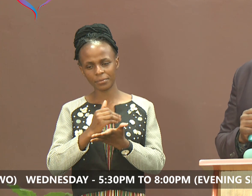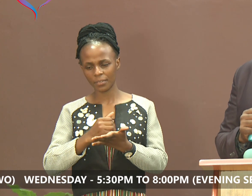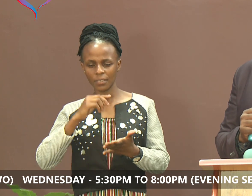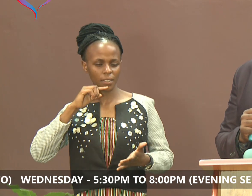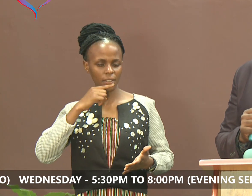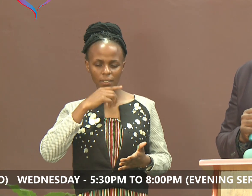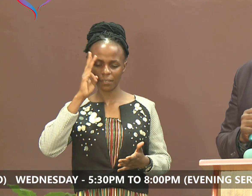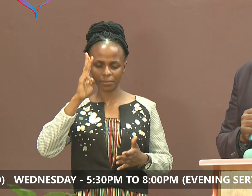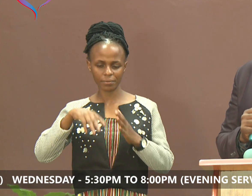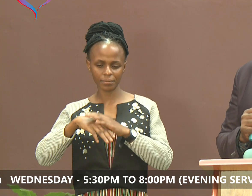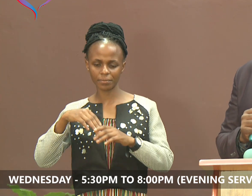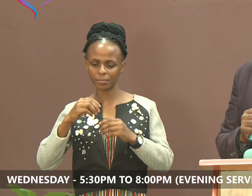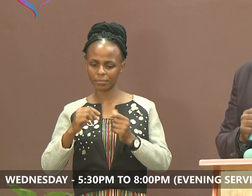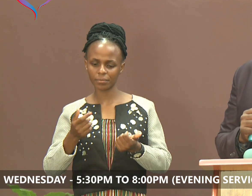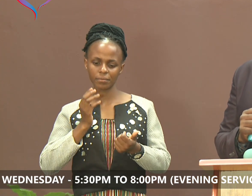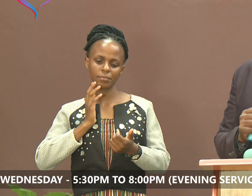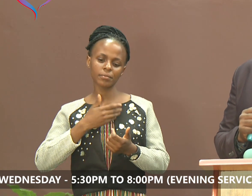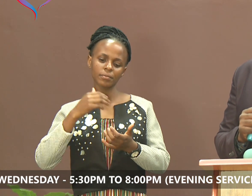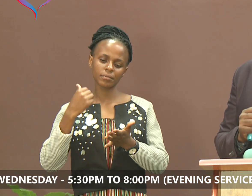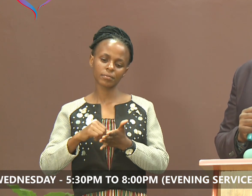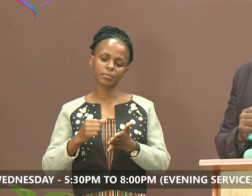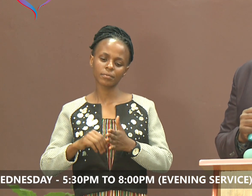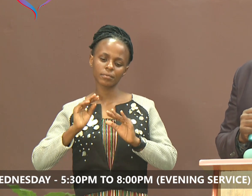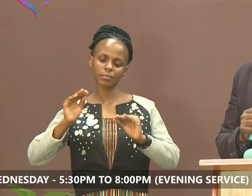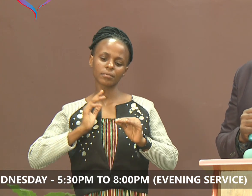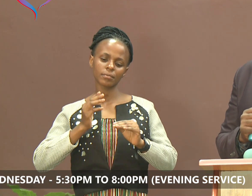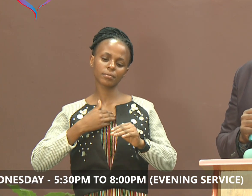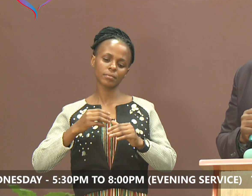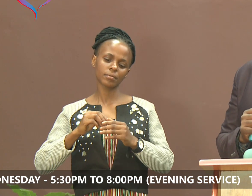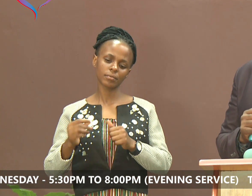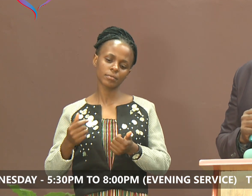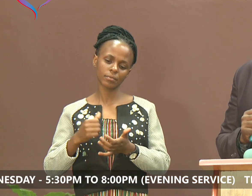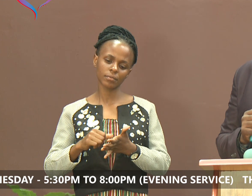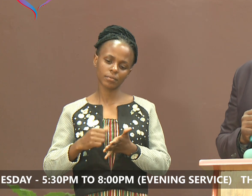problems, but teach us to solve our problems. This is something